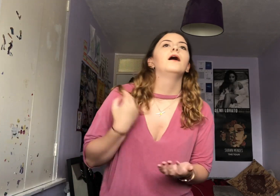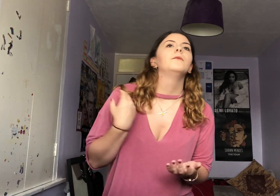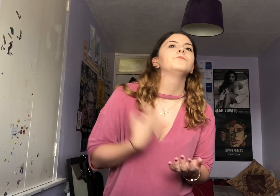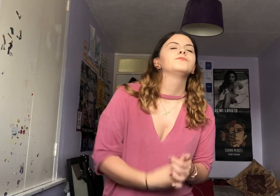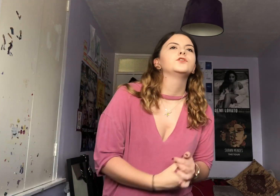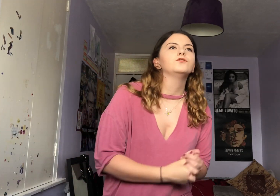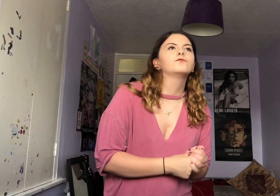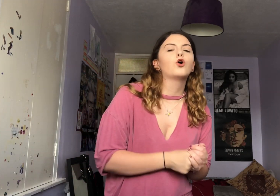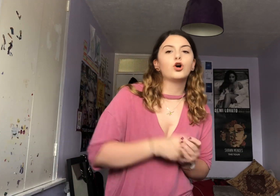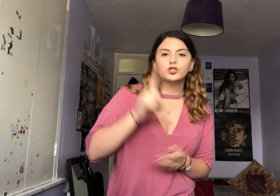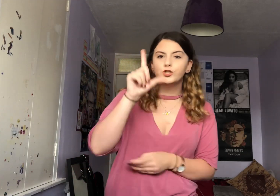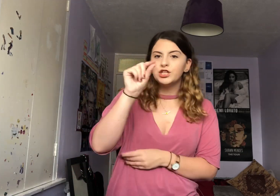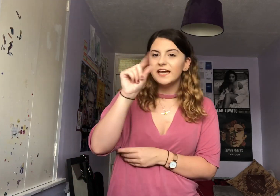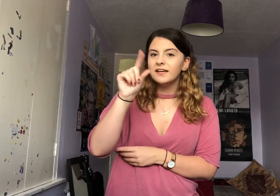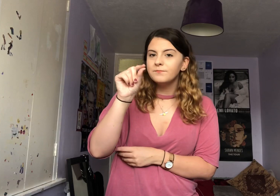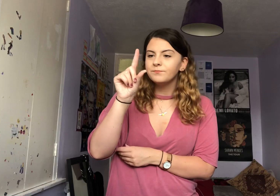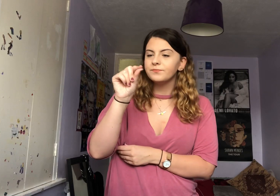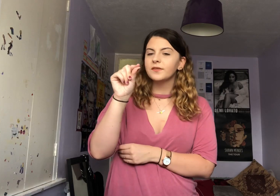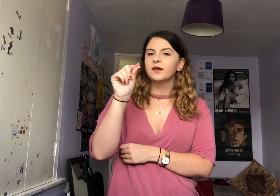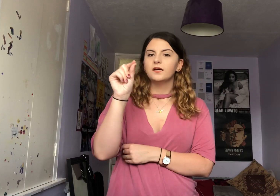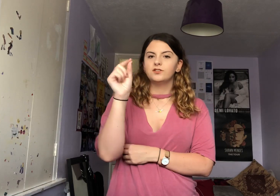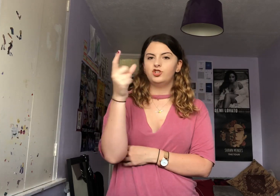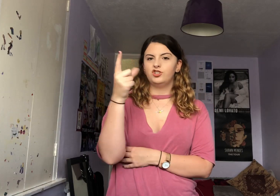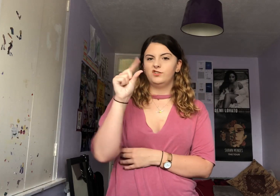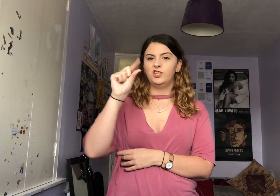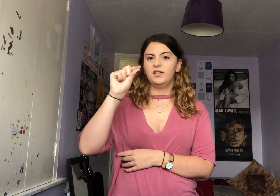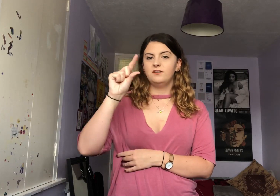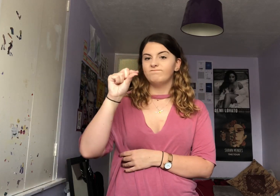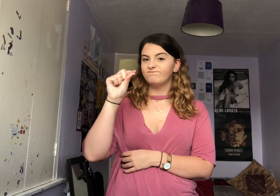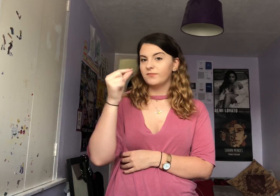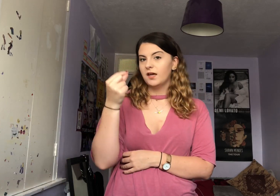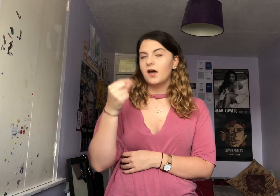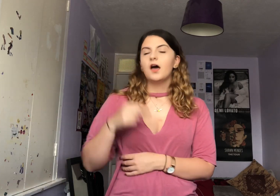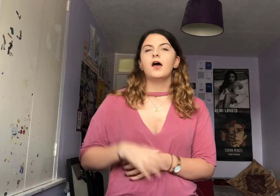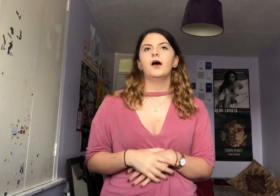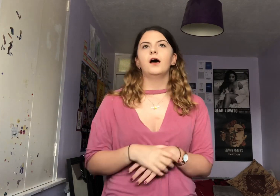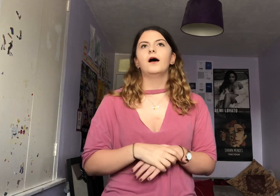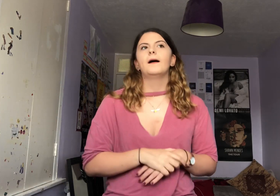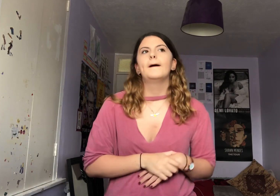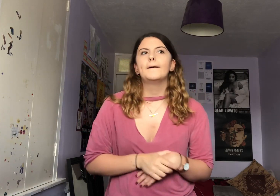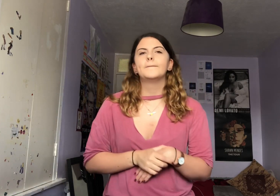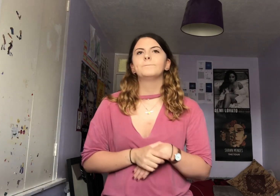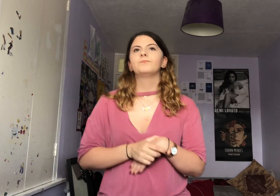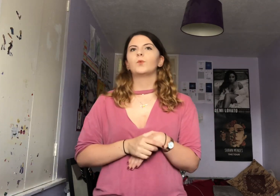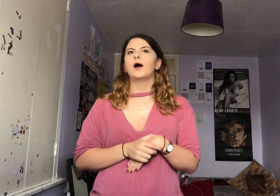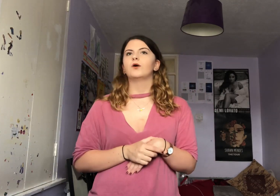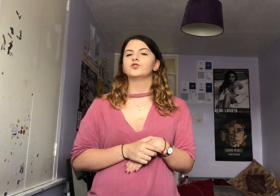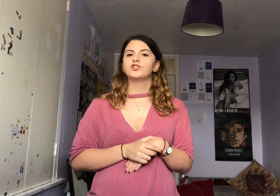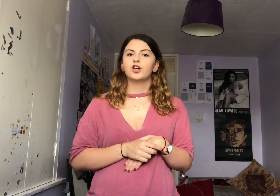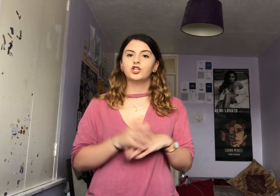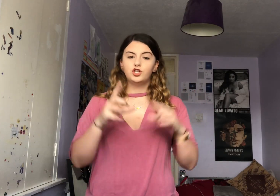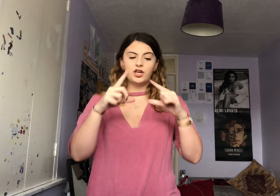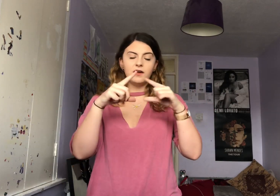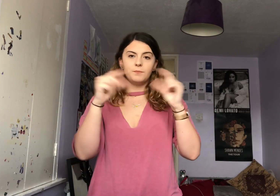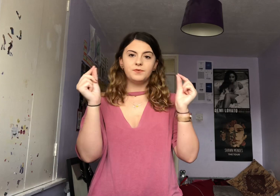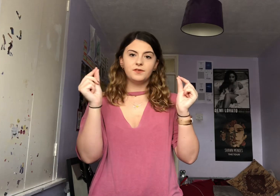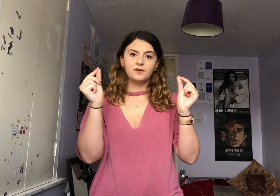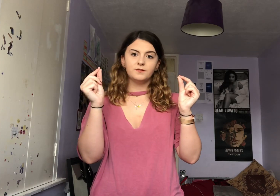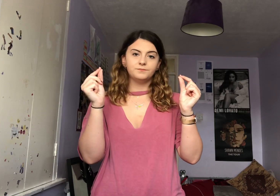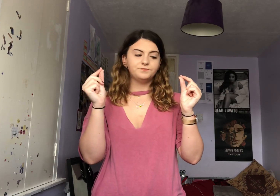You've got chicken, it's just a chicken. else? Chips,